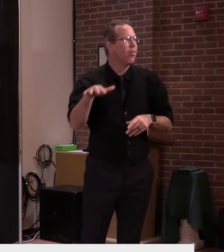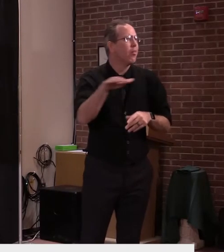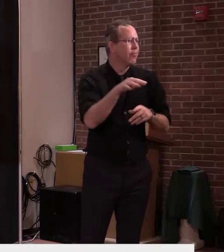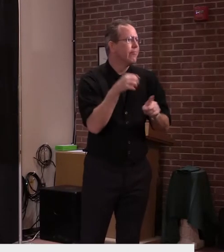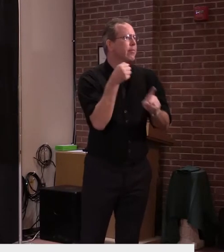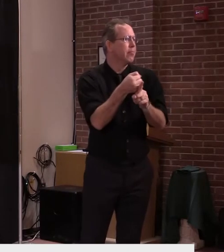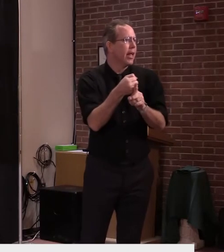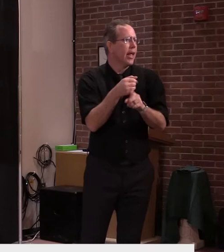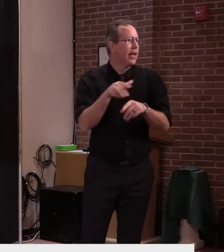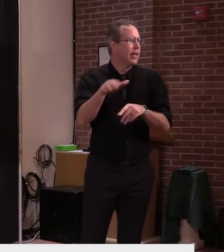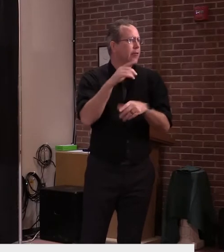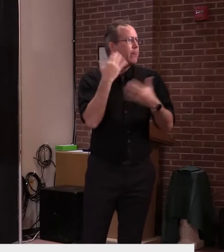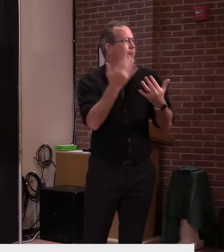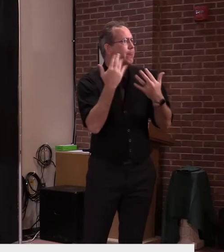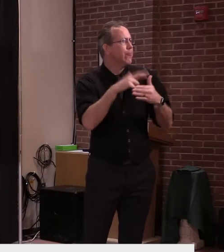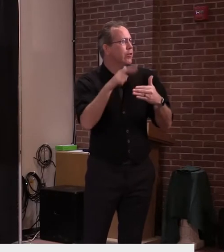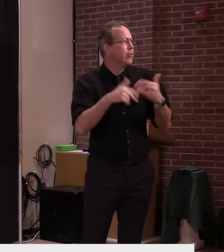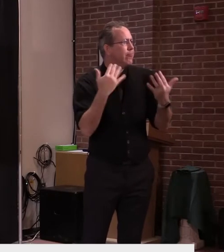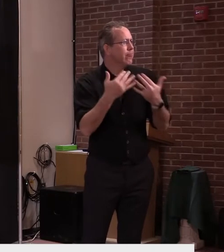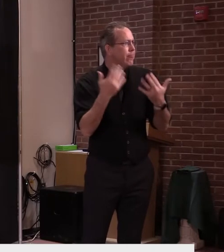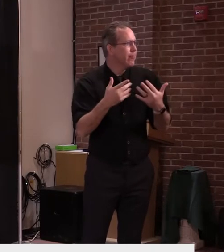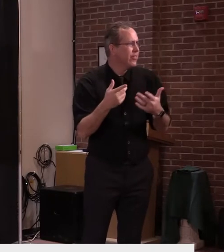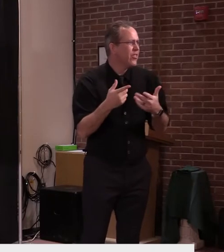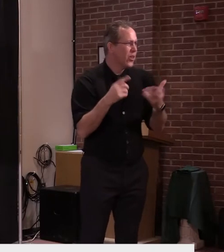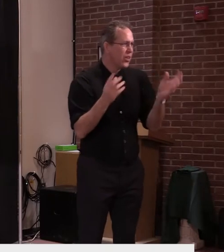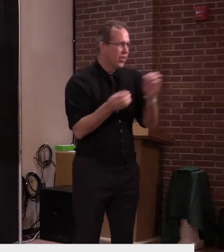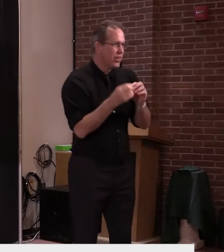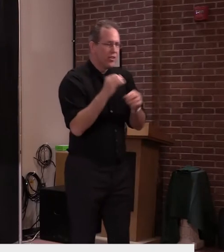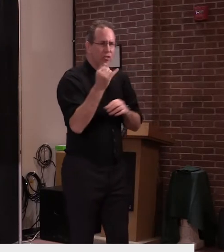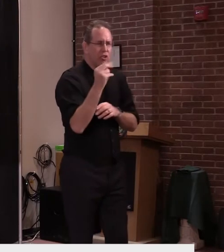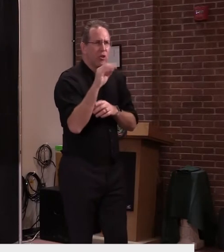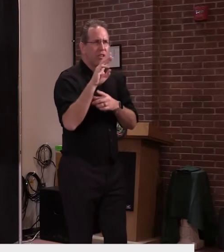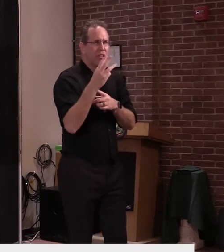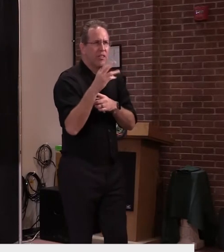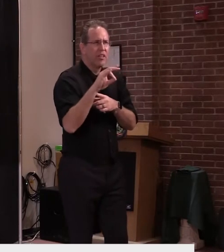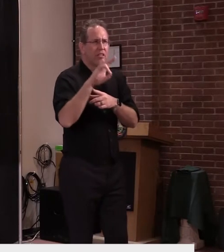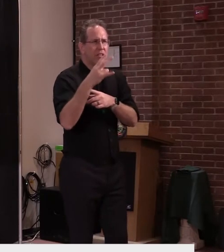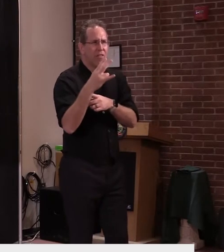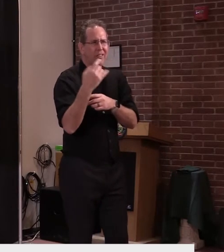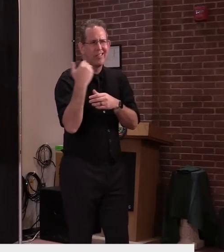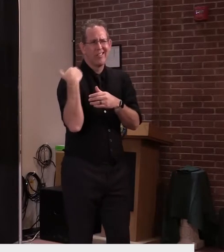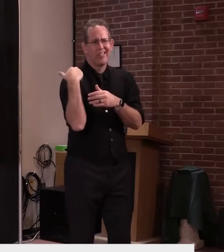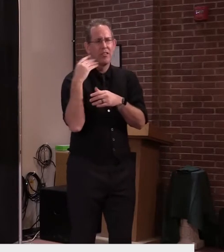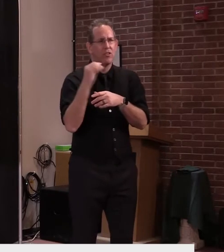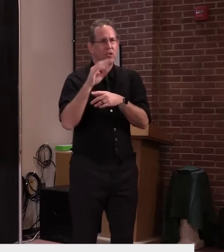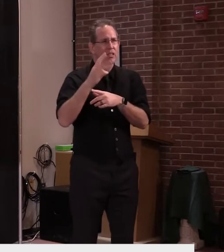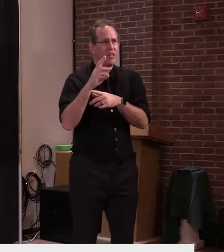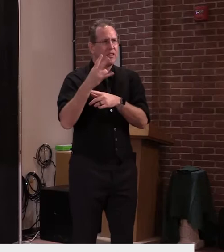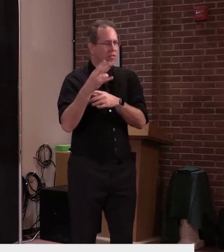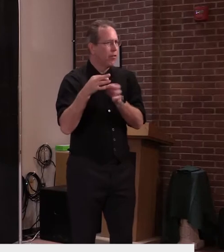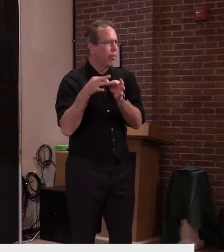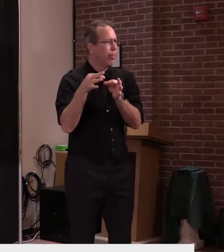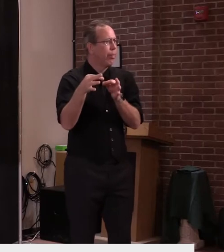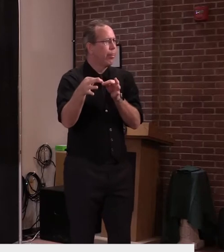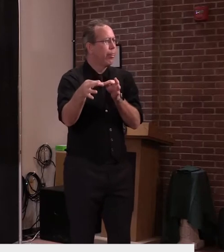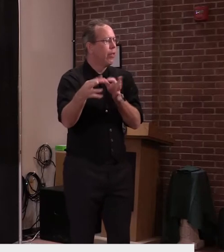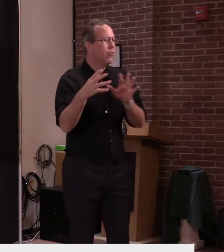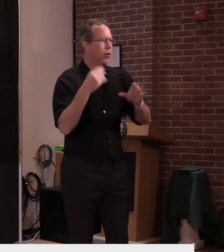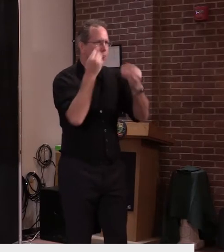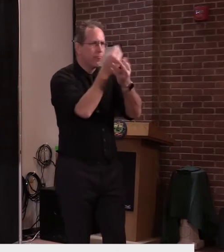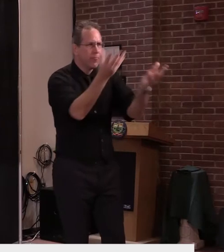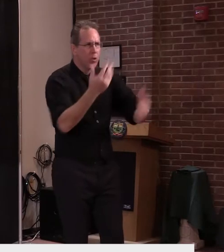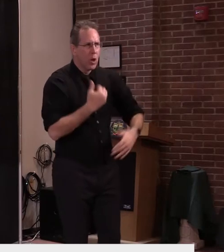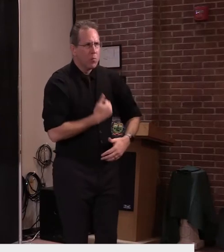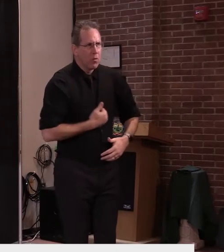done on January 6th and January 7th. First off, I want to apologize for the frustration this has caused Vermonters.